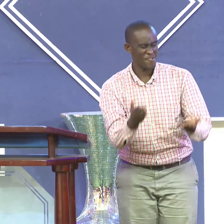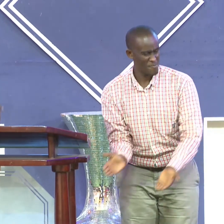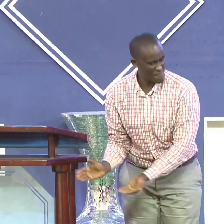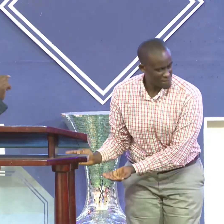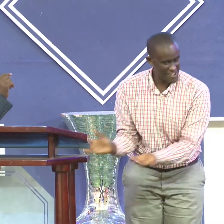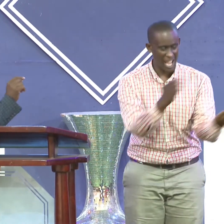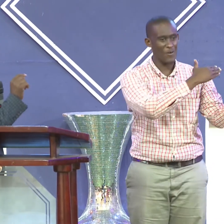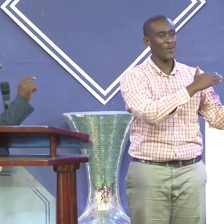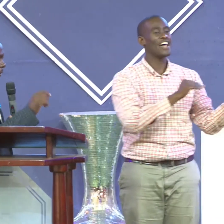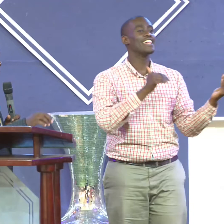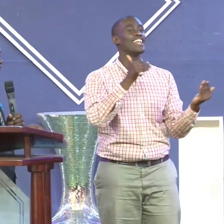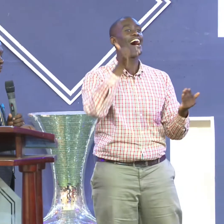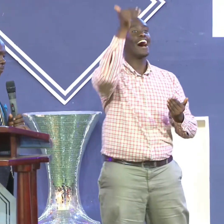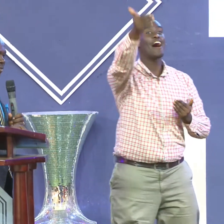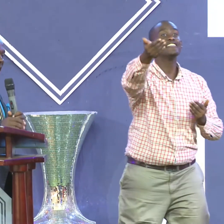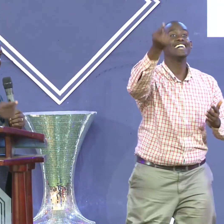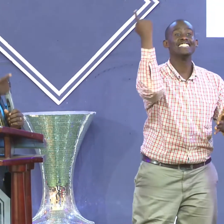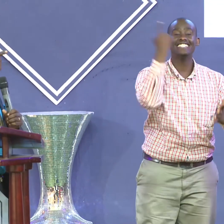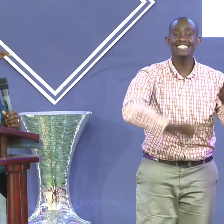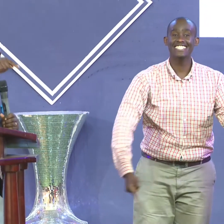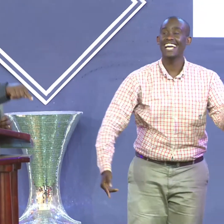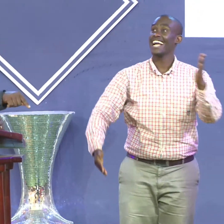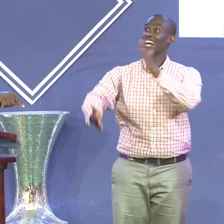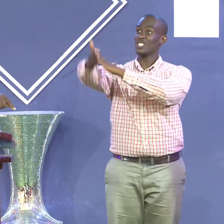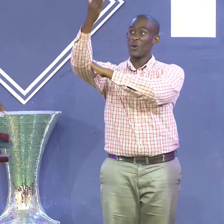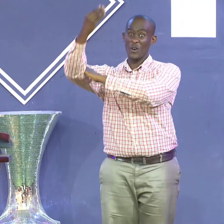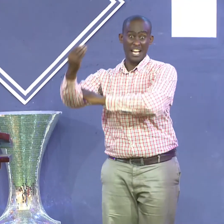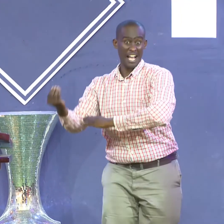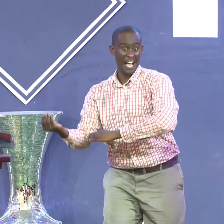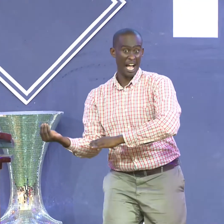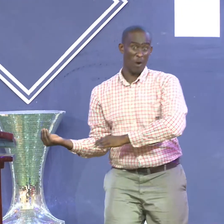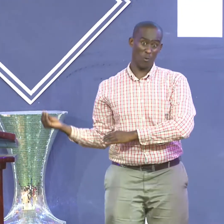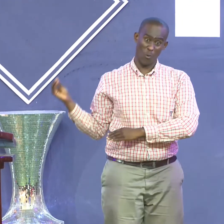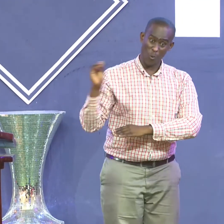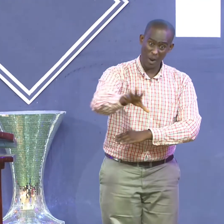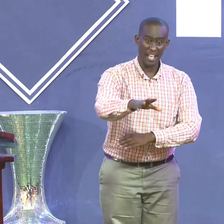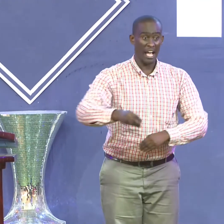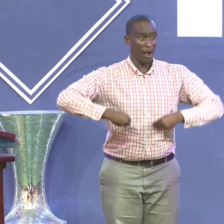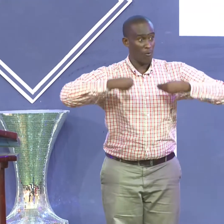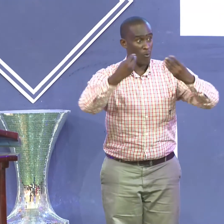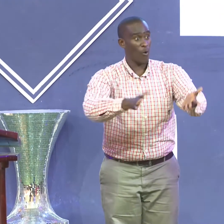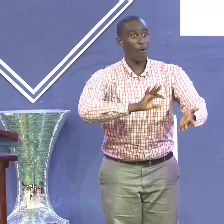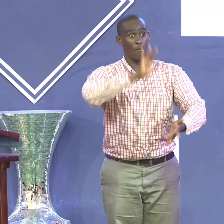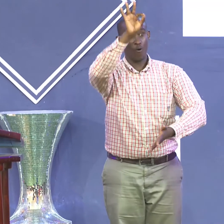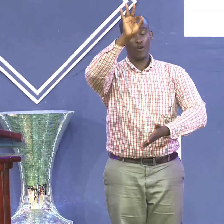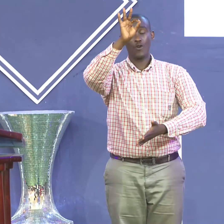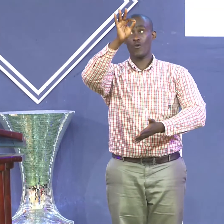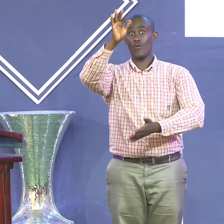taken away. And afterward, he will put his spirit within